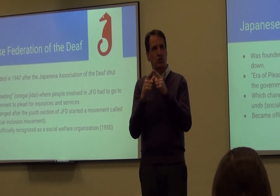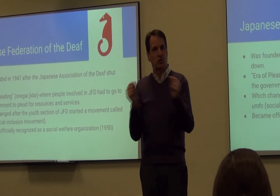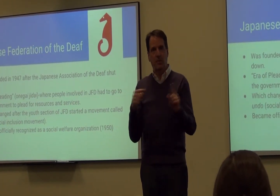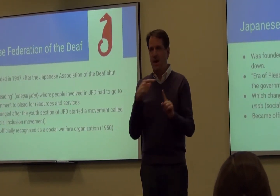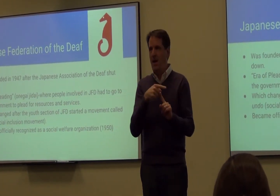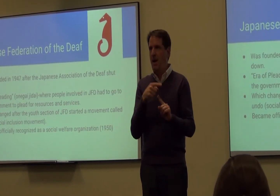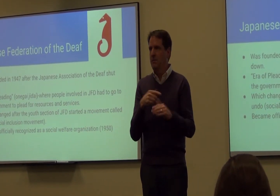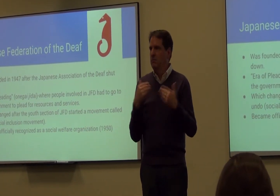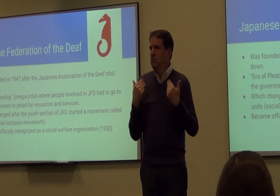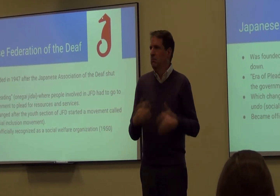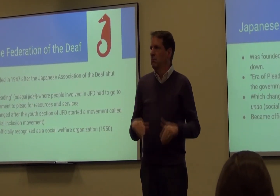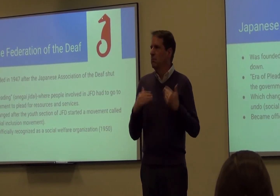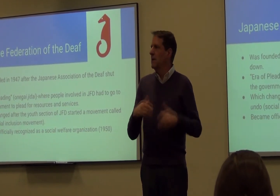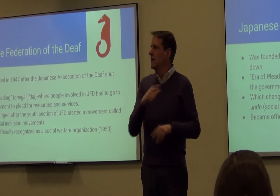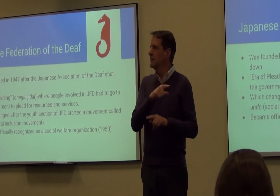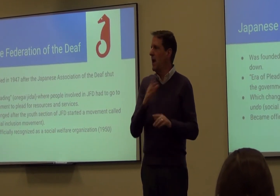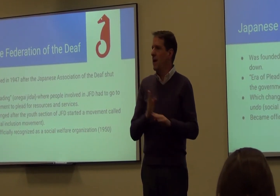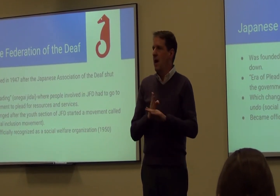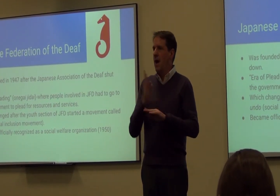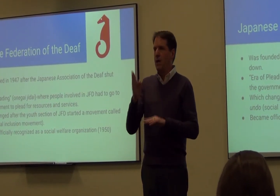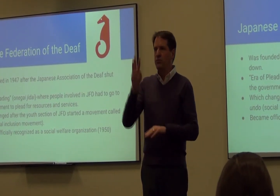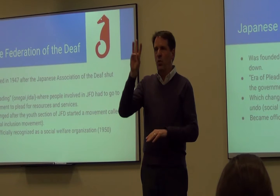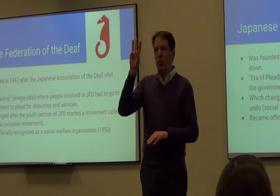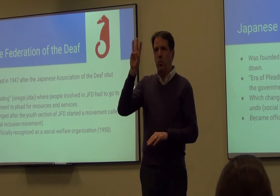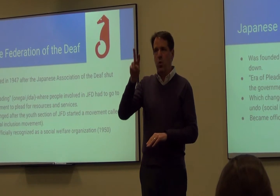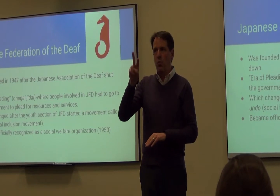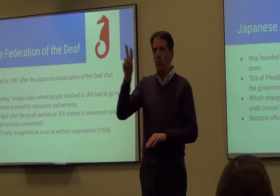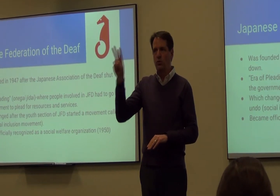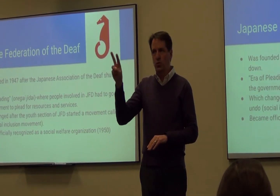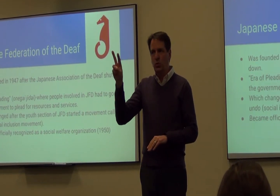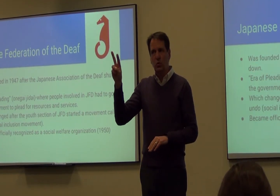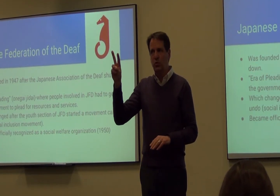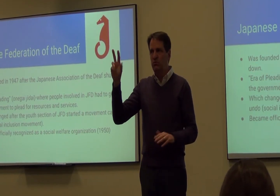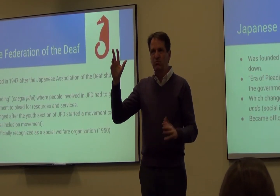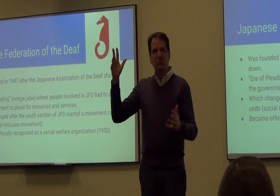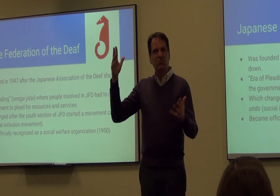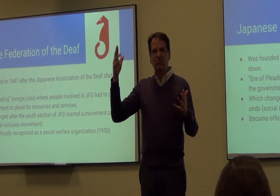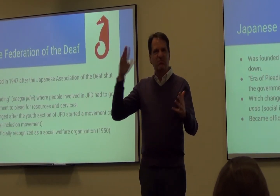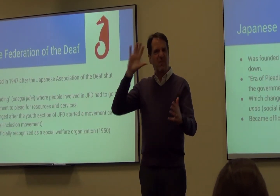The amazing story about Japan is just so exhilarating that after World War II,